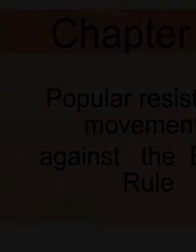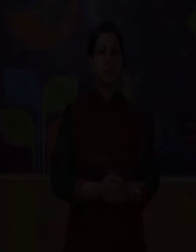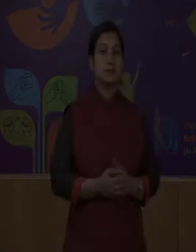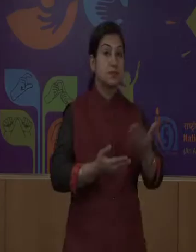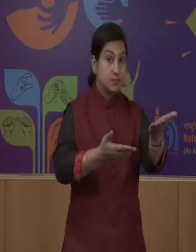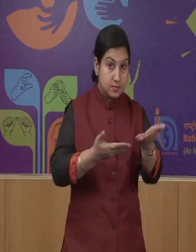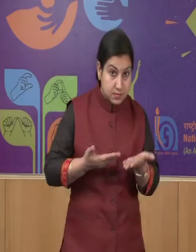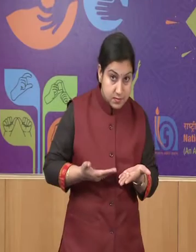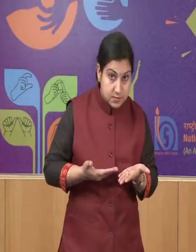Hello learners,